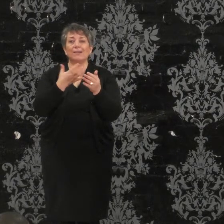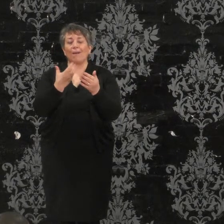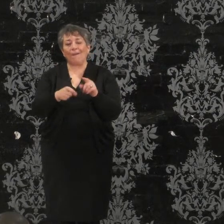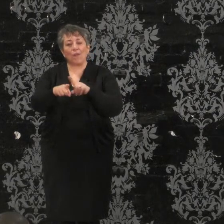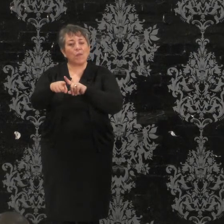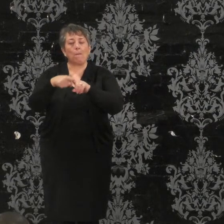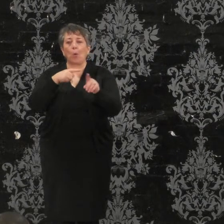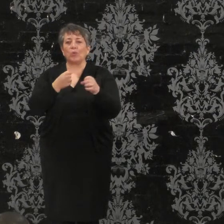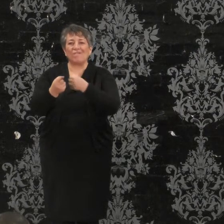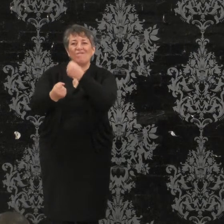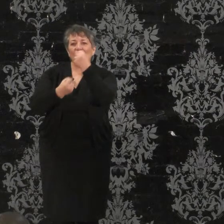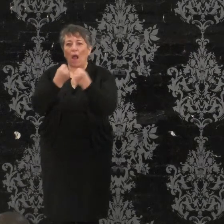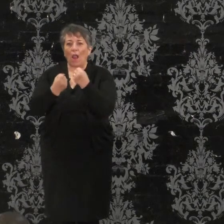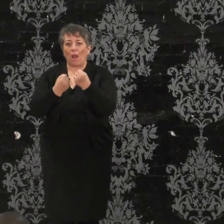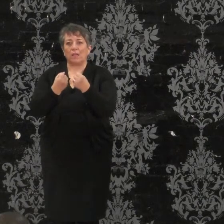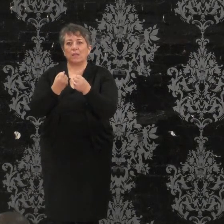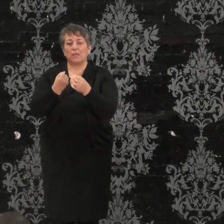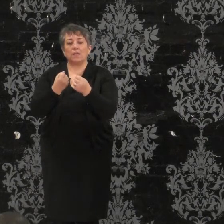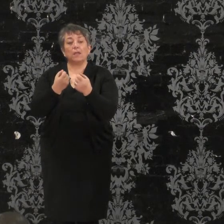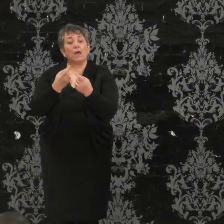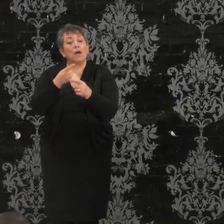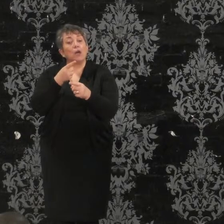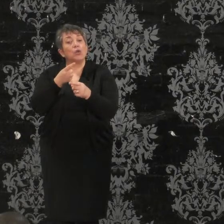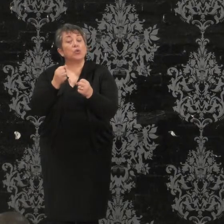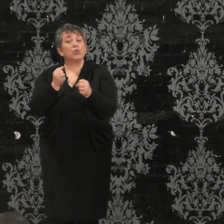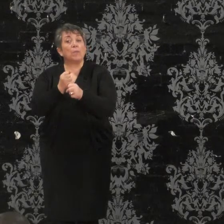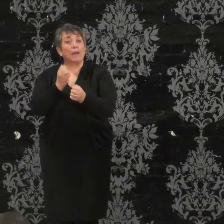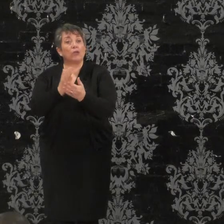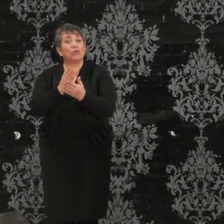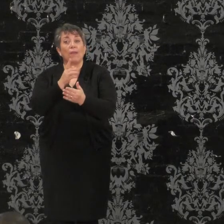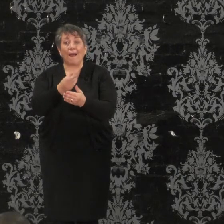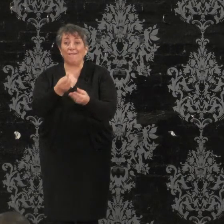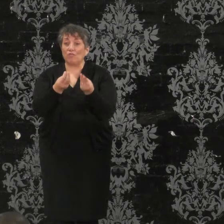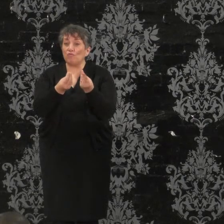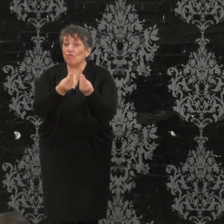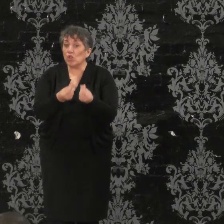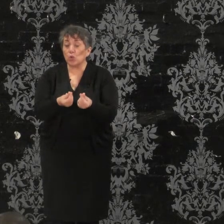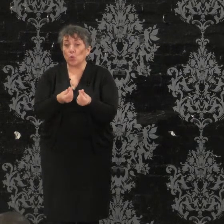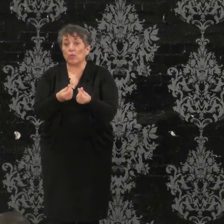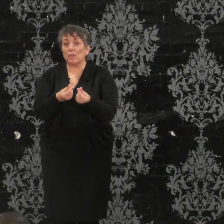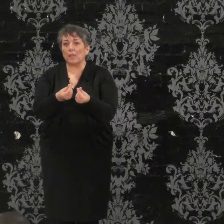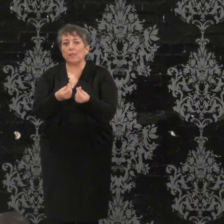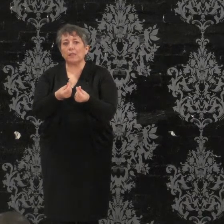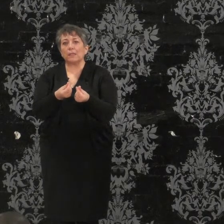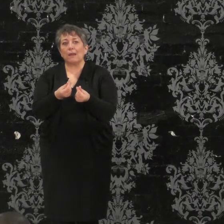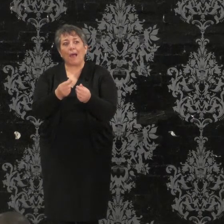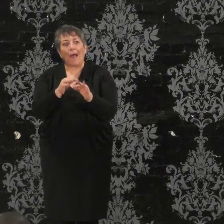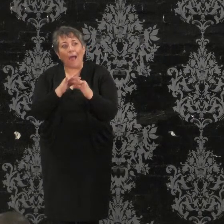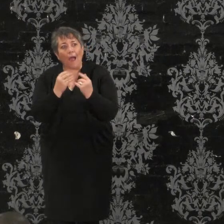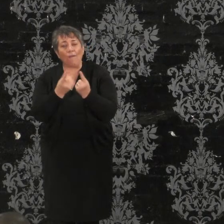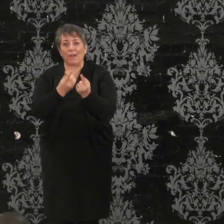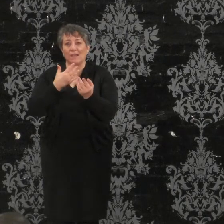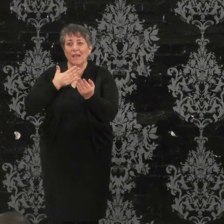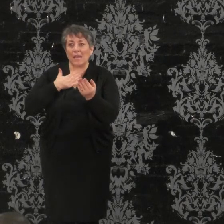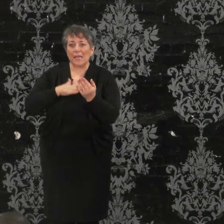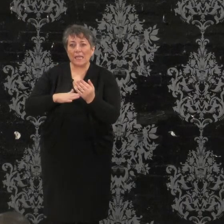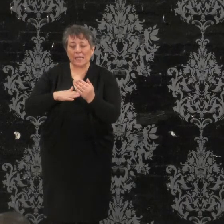to ensure they have the tools and resources they need at a grassroots